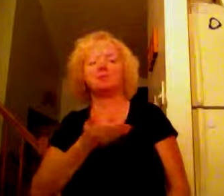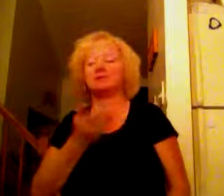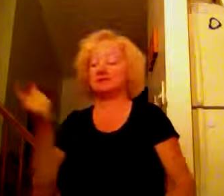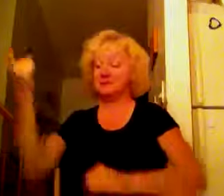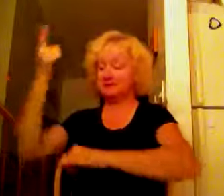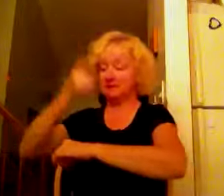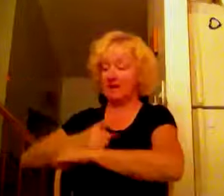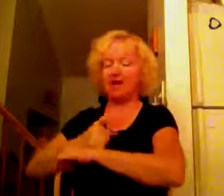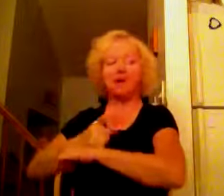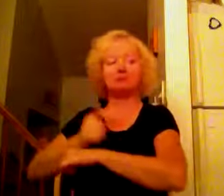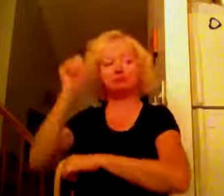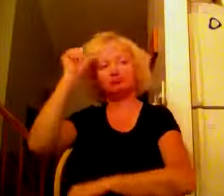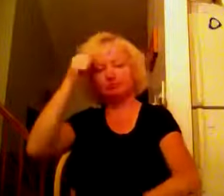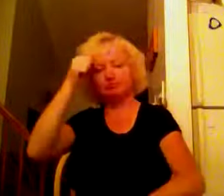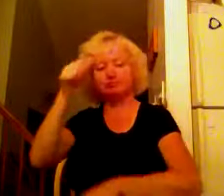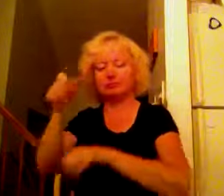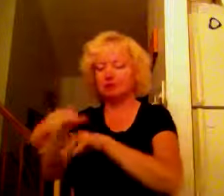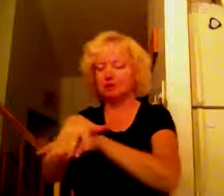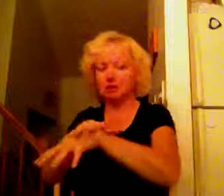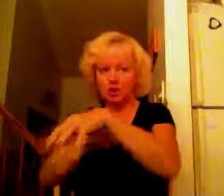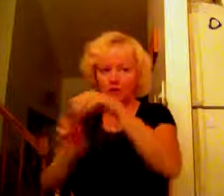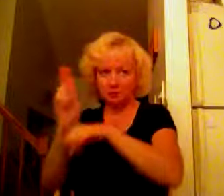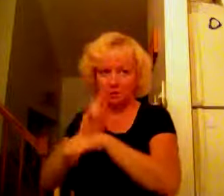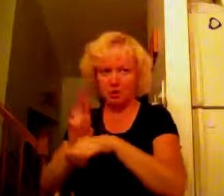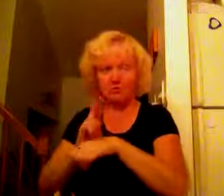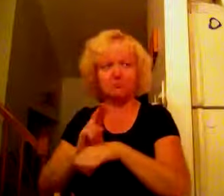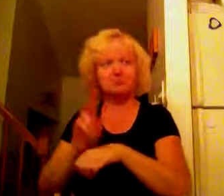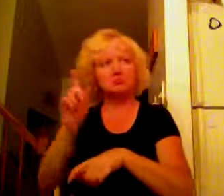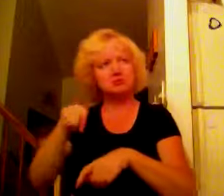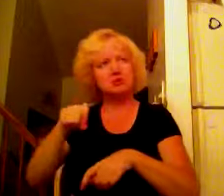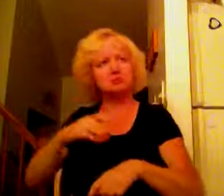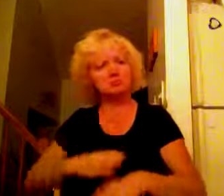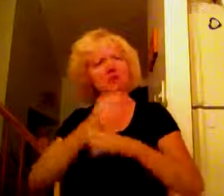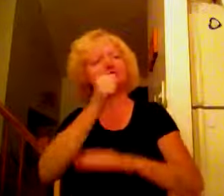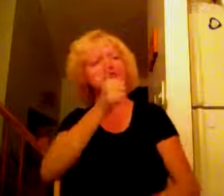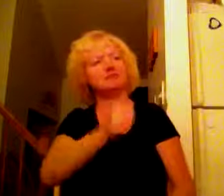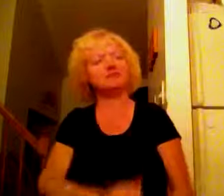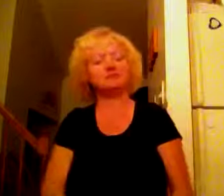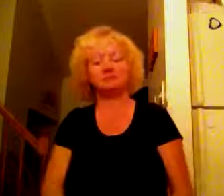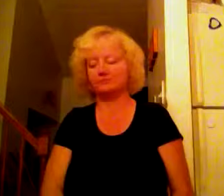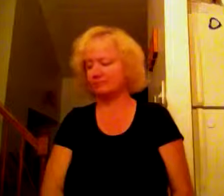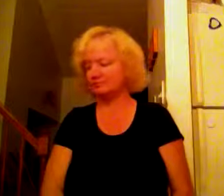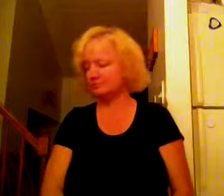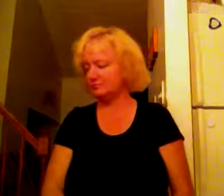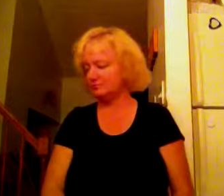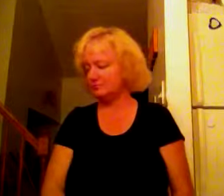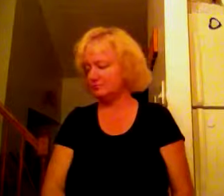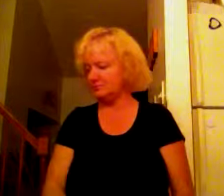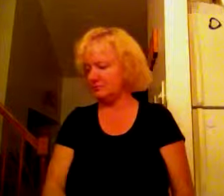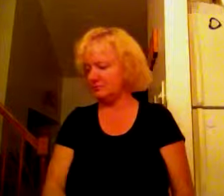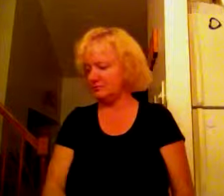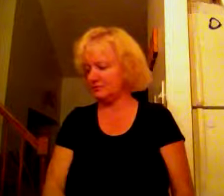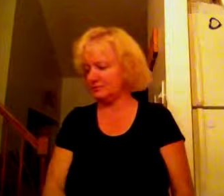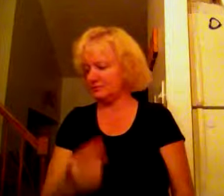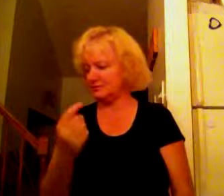I think people should protect themselves. Taking gloves off right before you cross the street. Well, it's the same thing with the HIV.